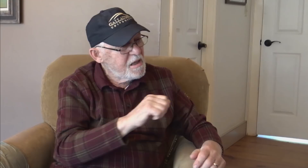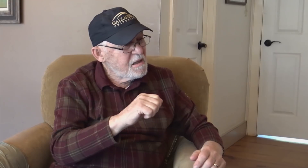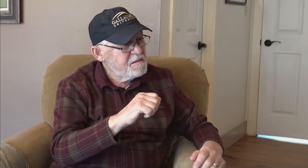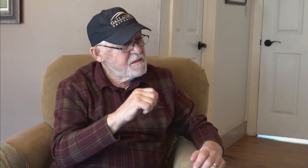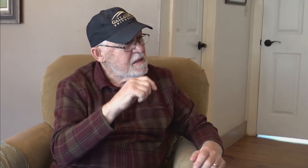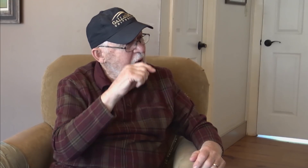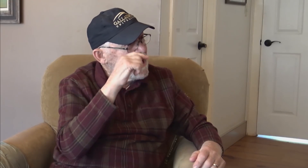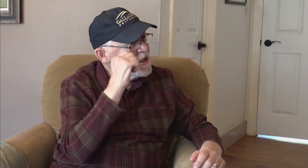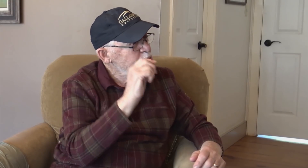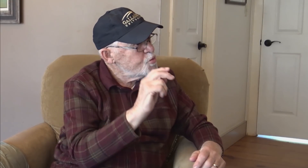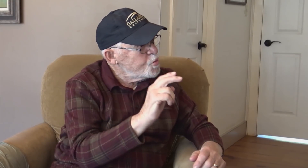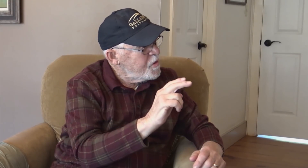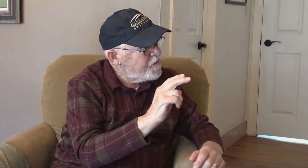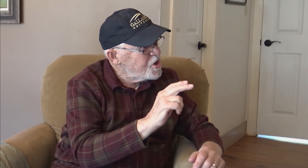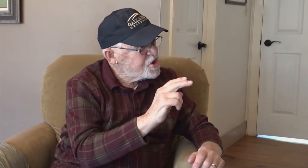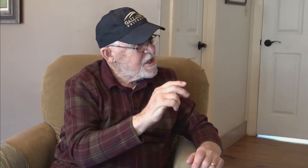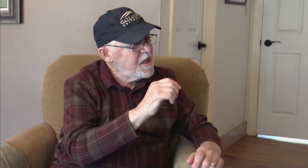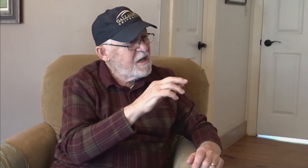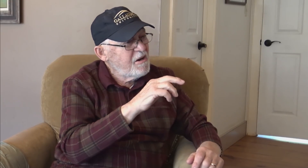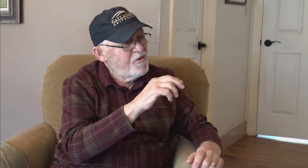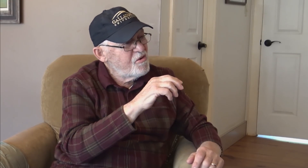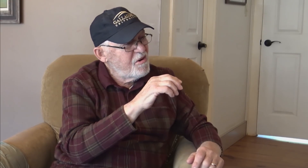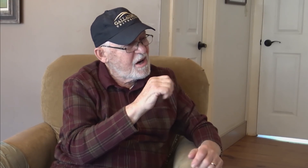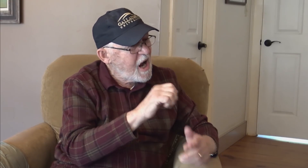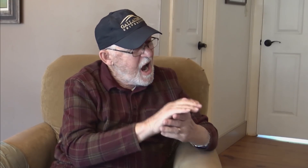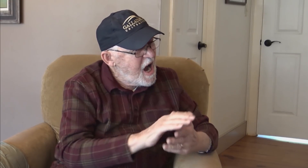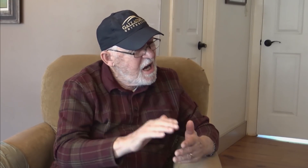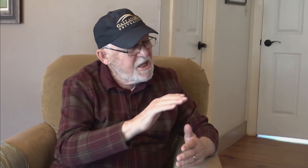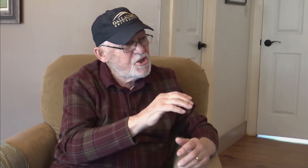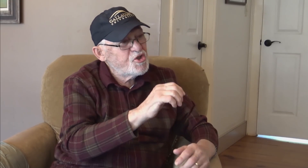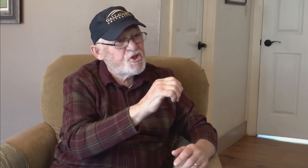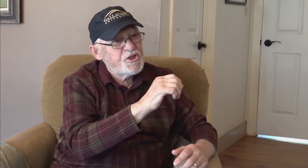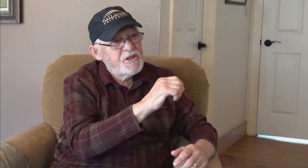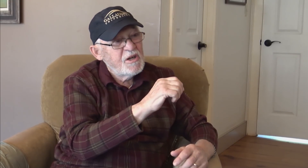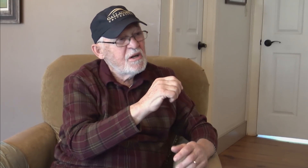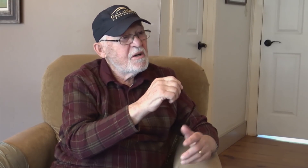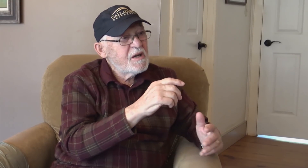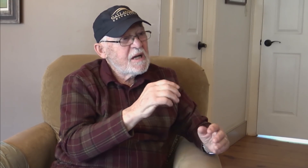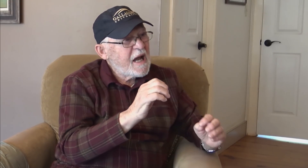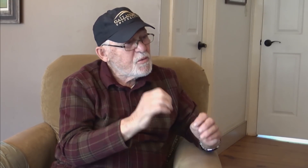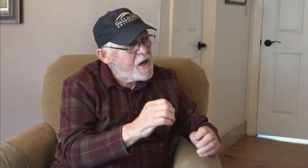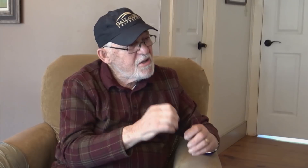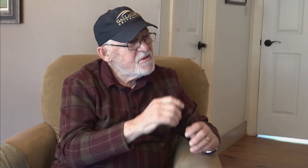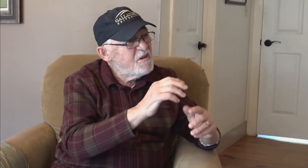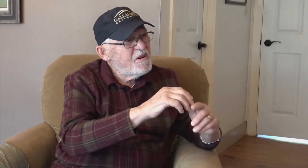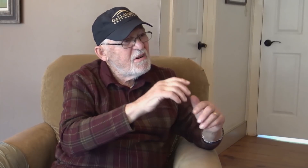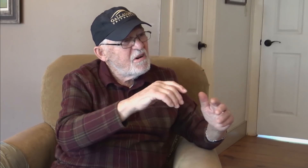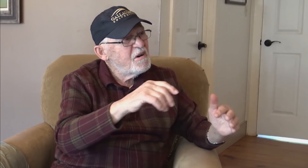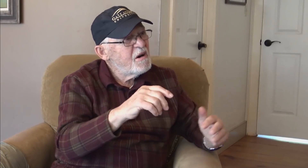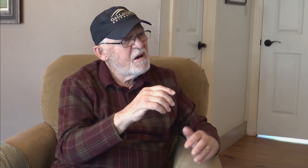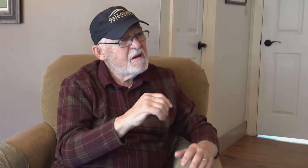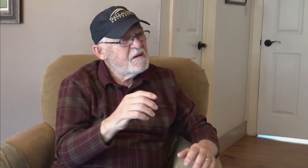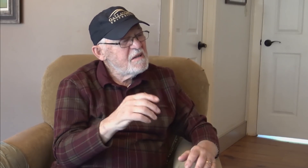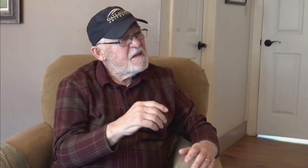And I really think that that is what Gallaudet University, what other colleges